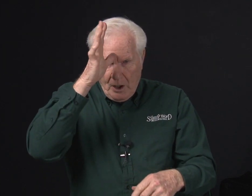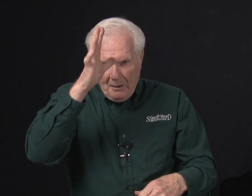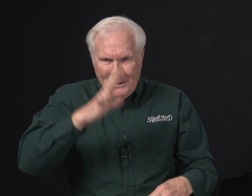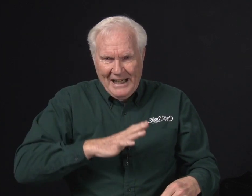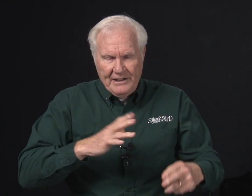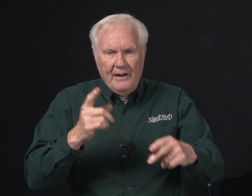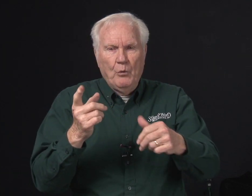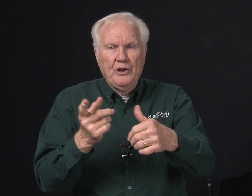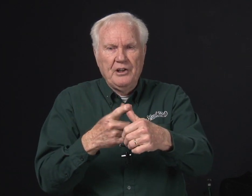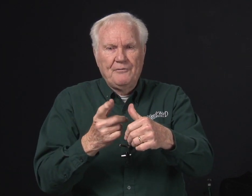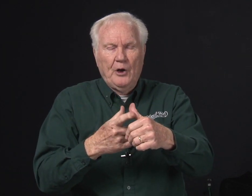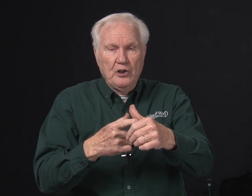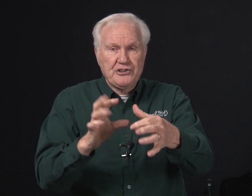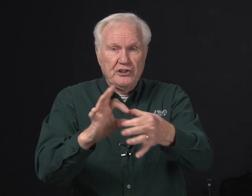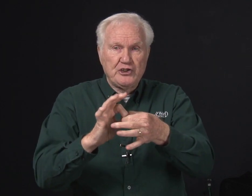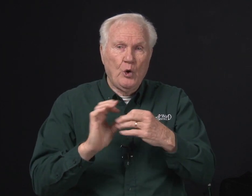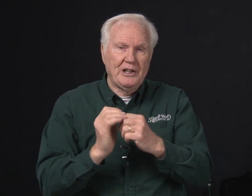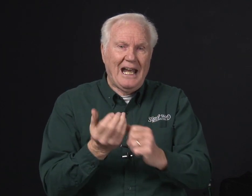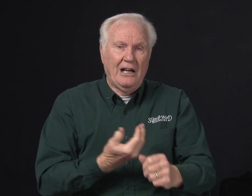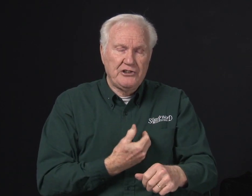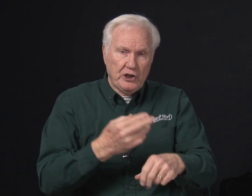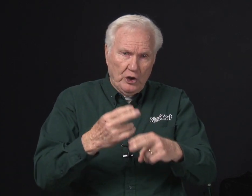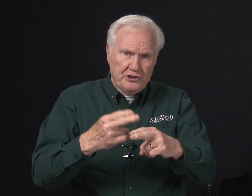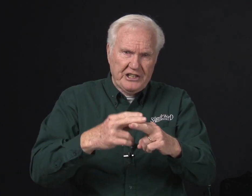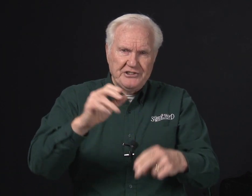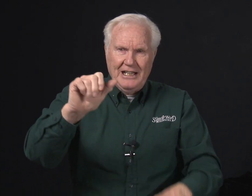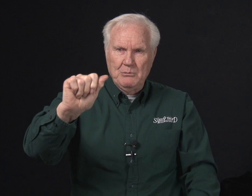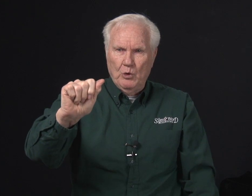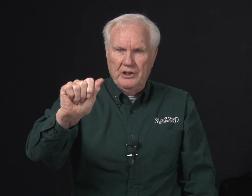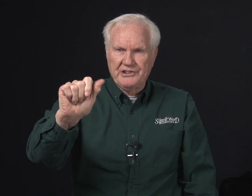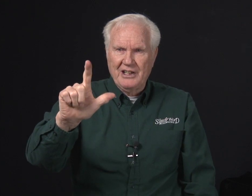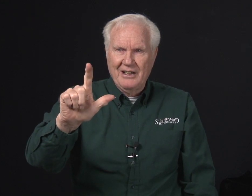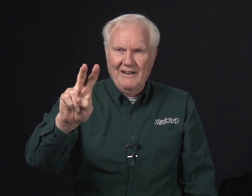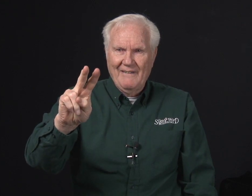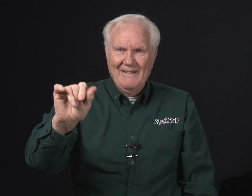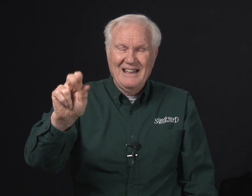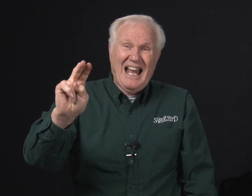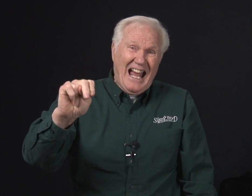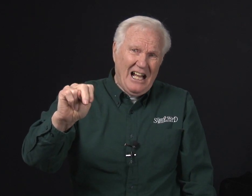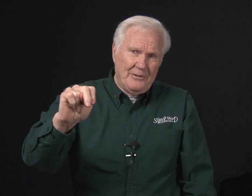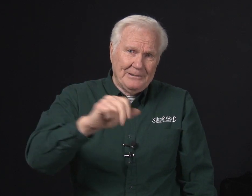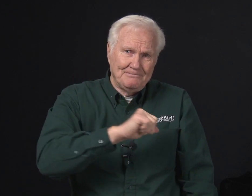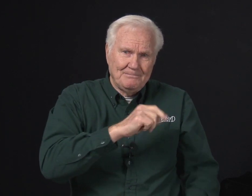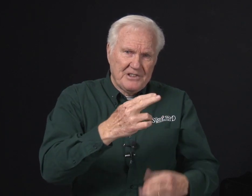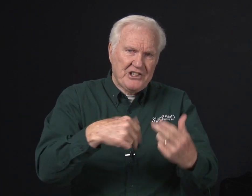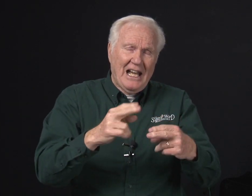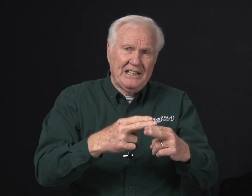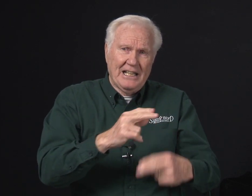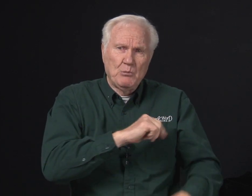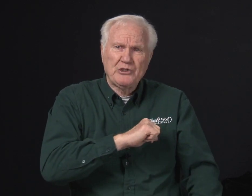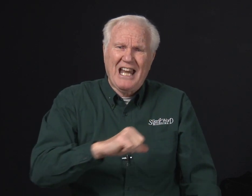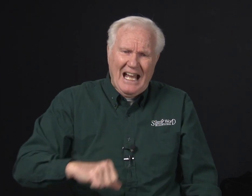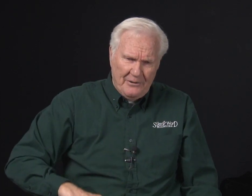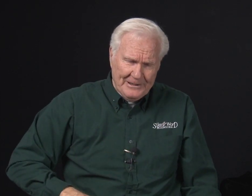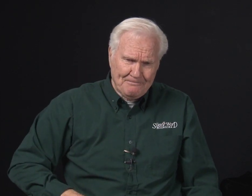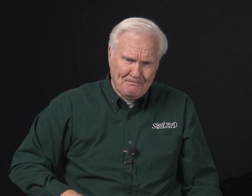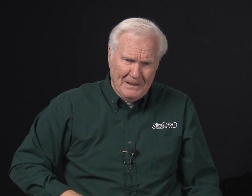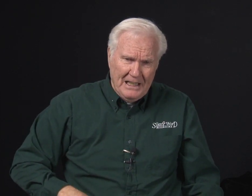a man, one of the first to join our church, his name was Alvin. Sign name was Alvin.